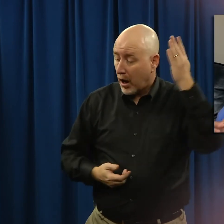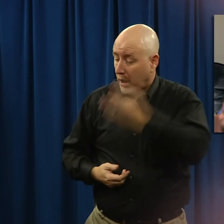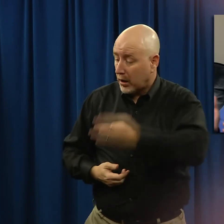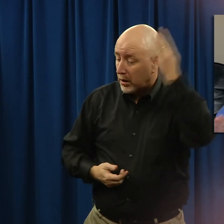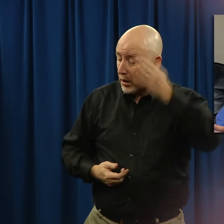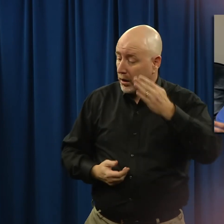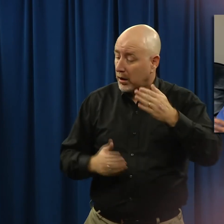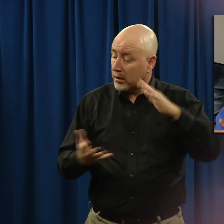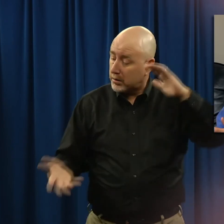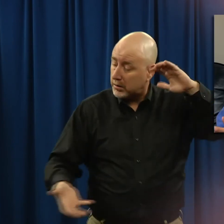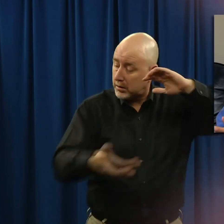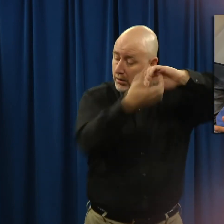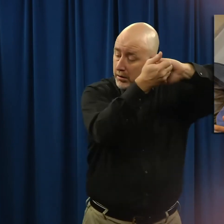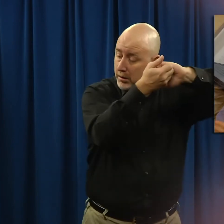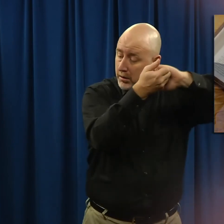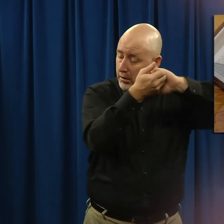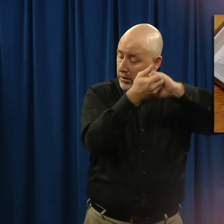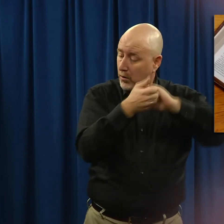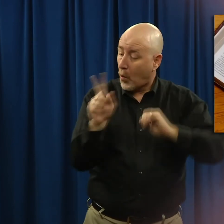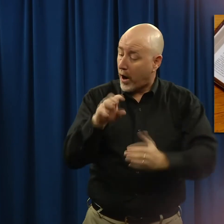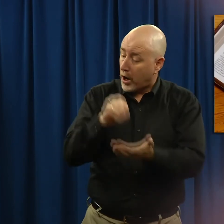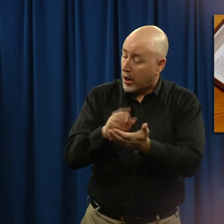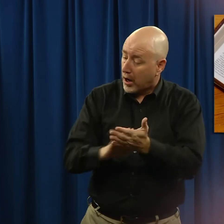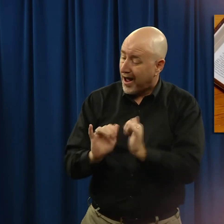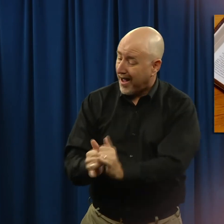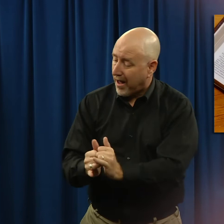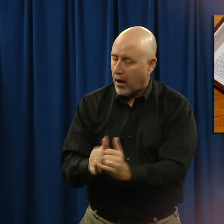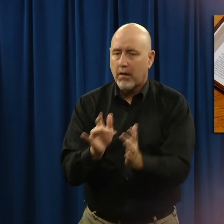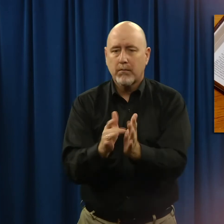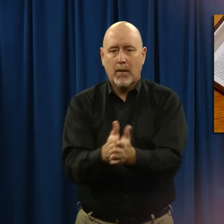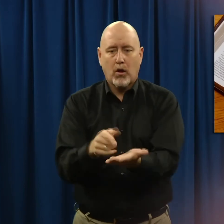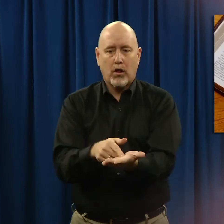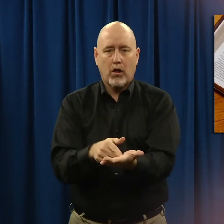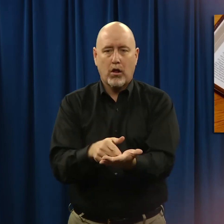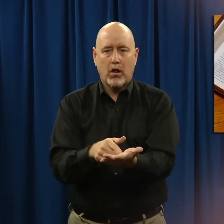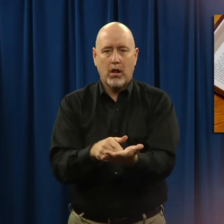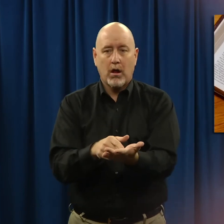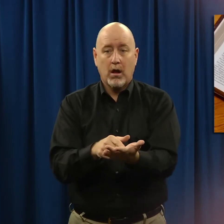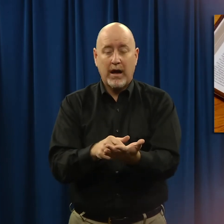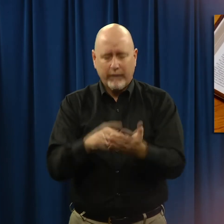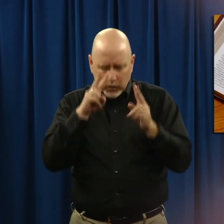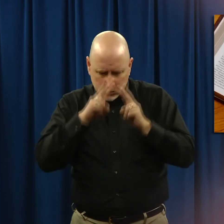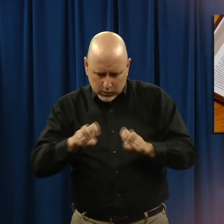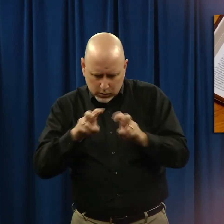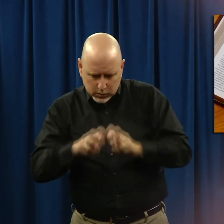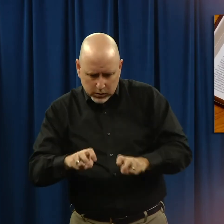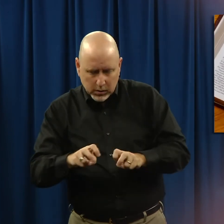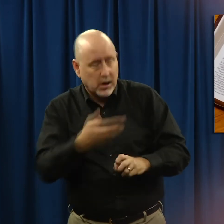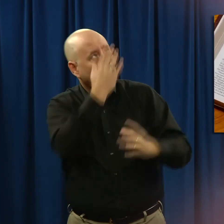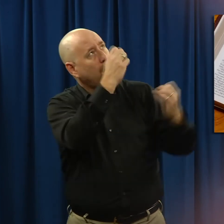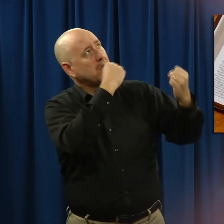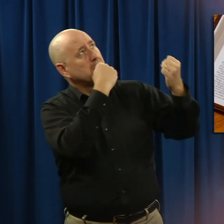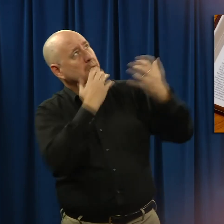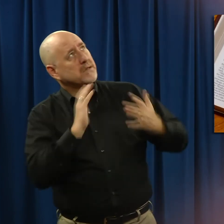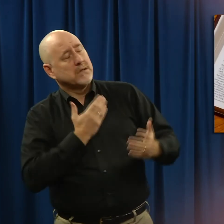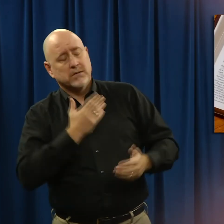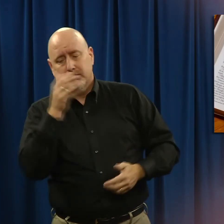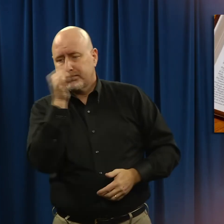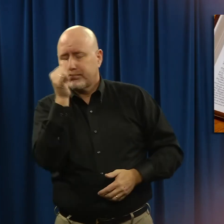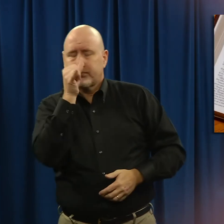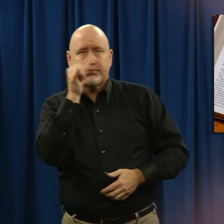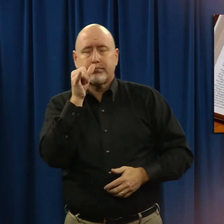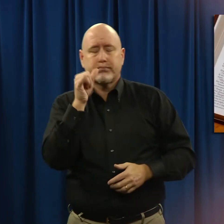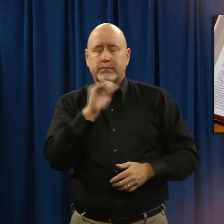it and abiding in it, in the Bible. With proper focus in this area, we are granted blessings beyond what we